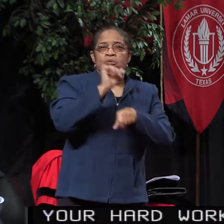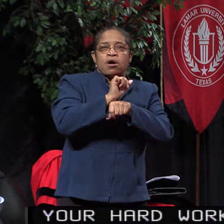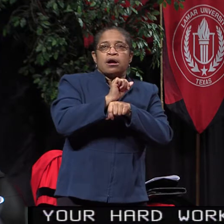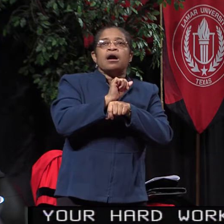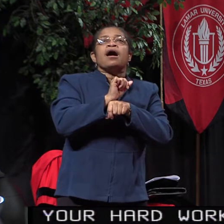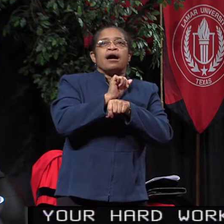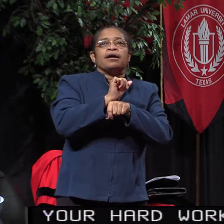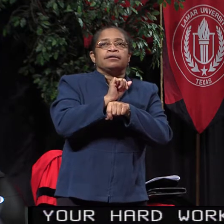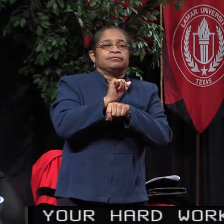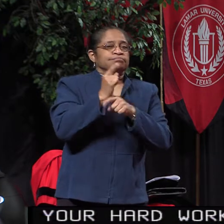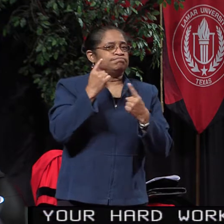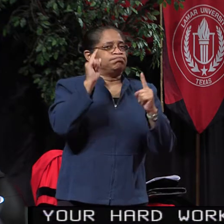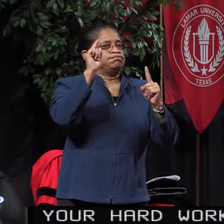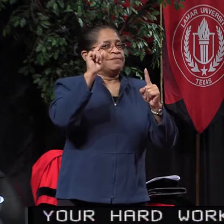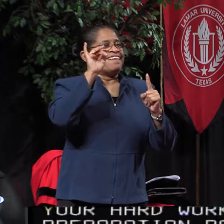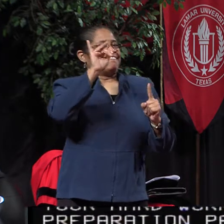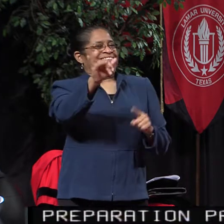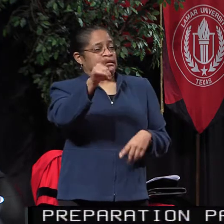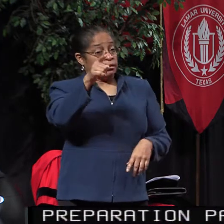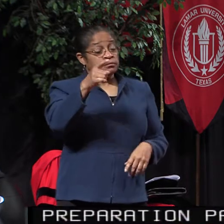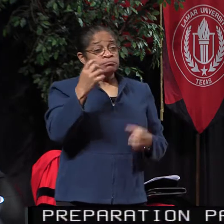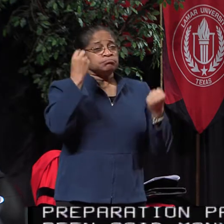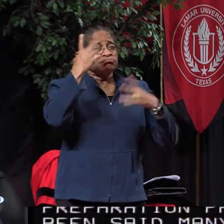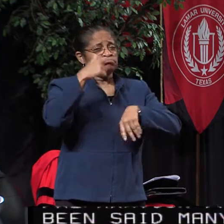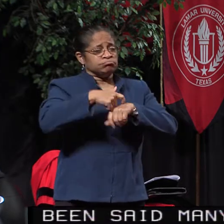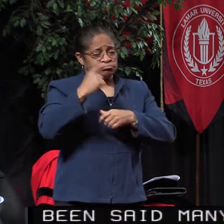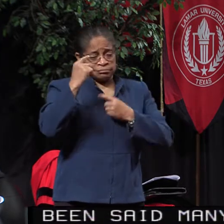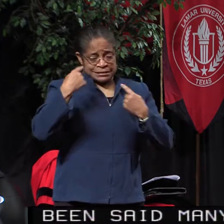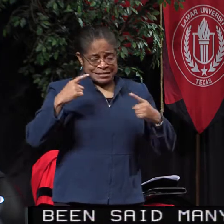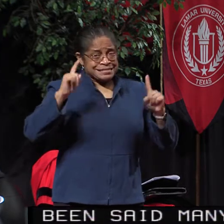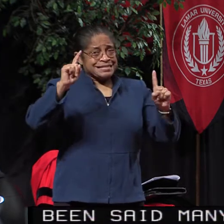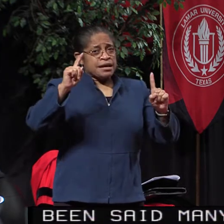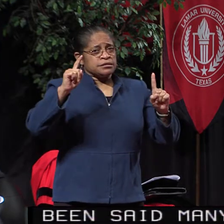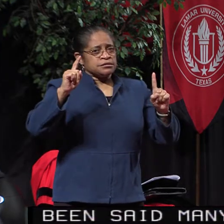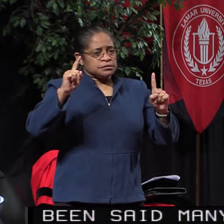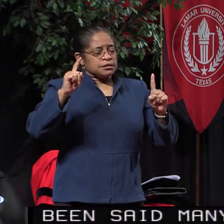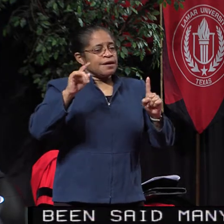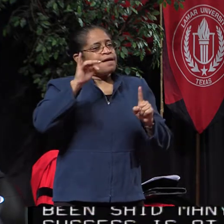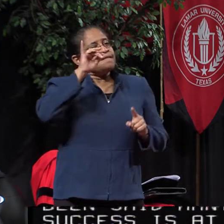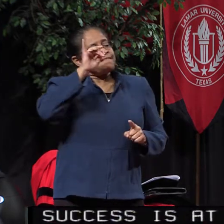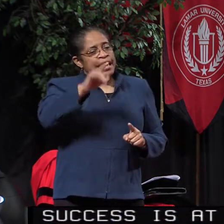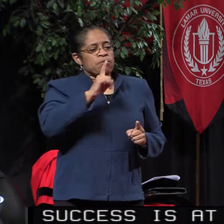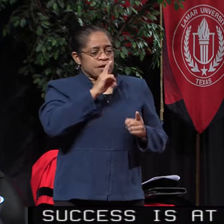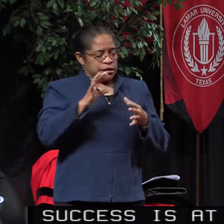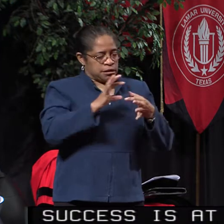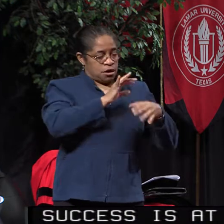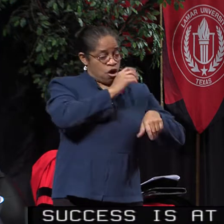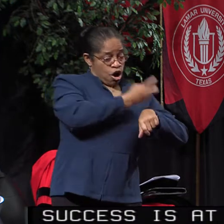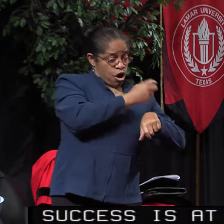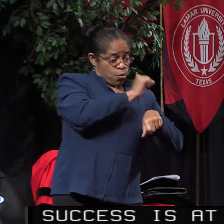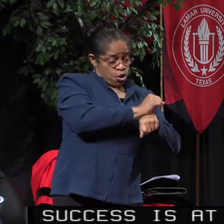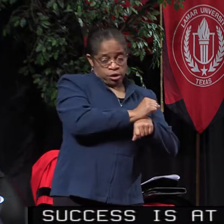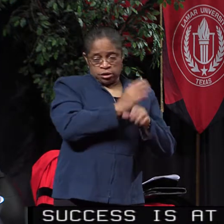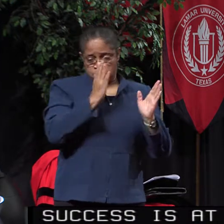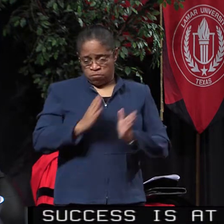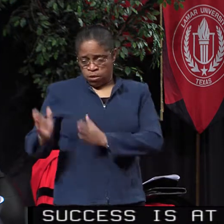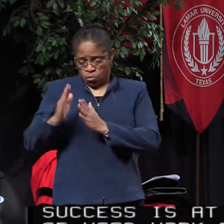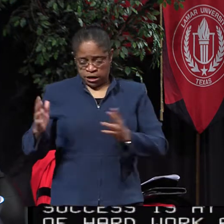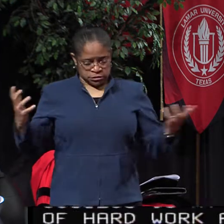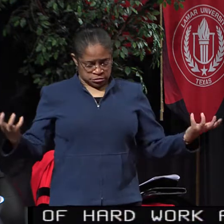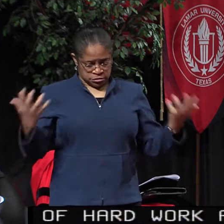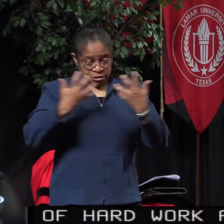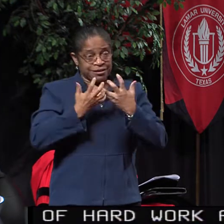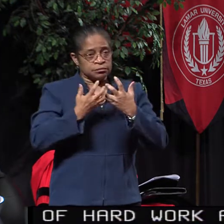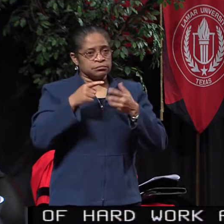off. It has been said many times that success is at the intersection of hard work and preparation. You have